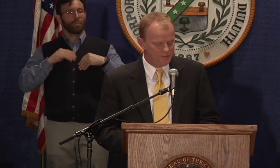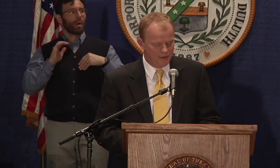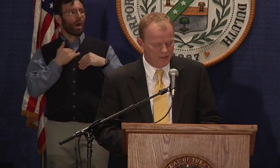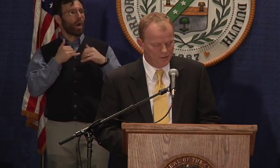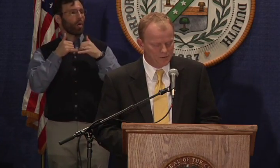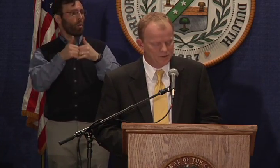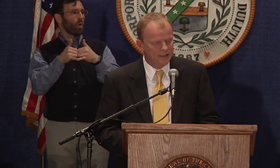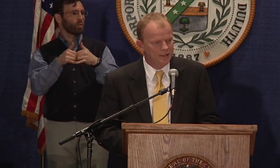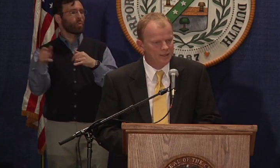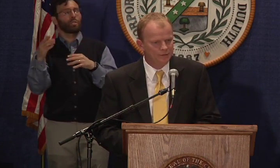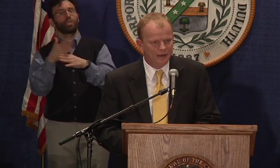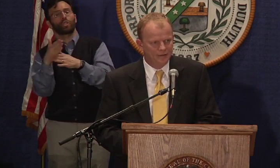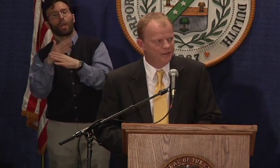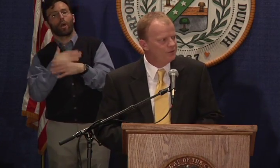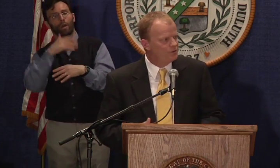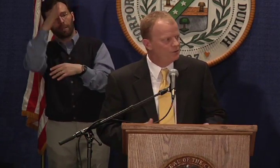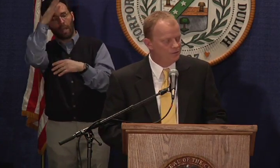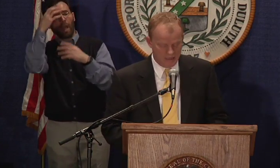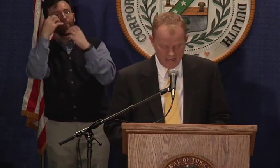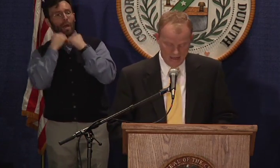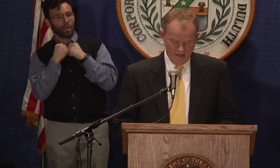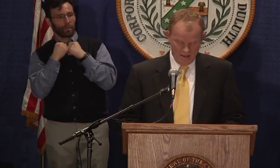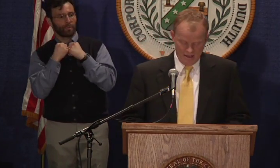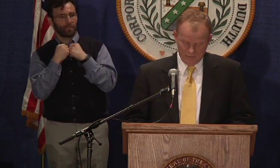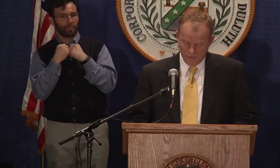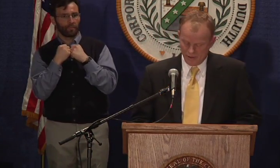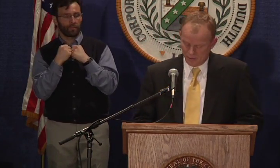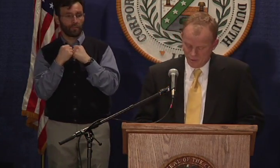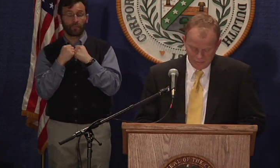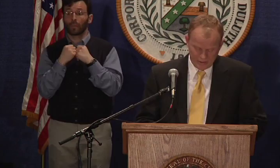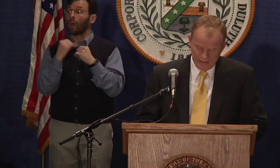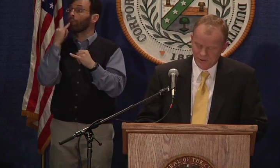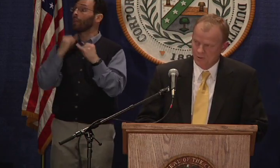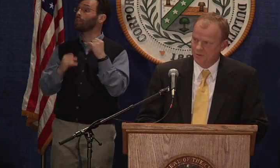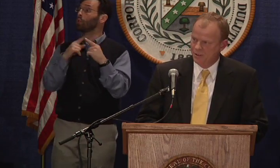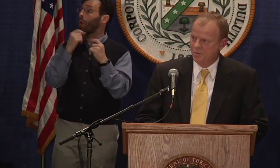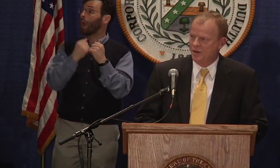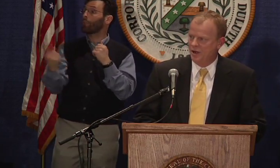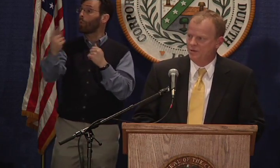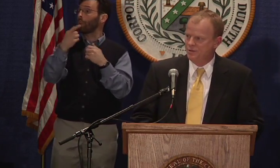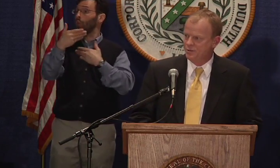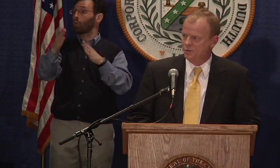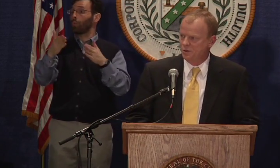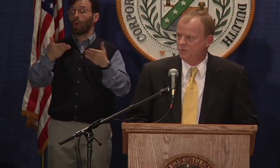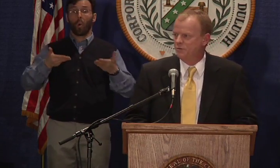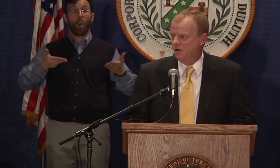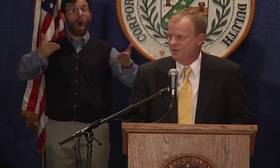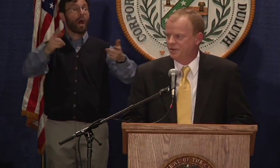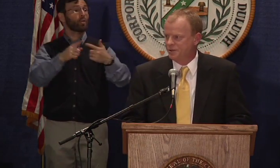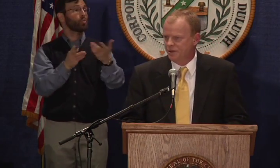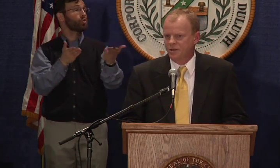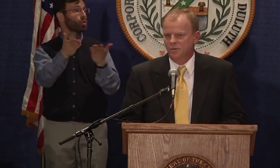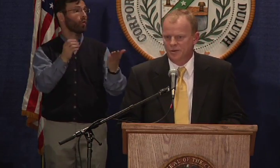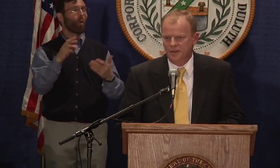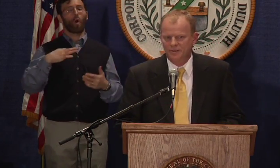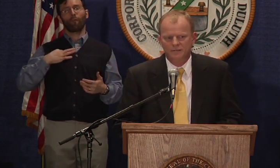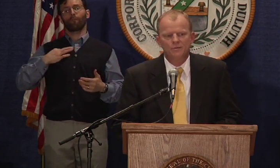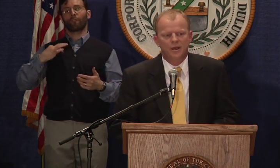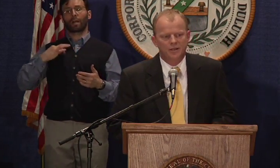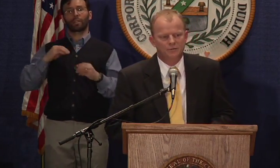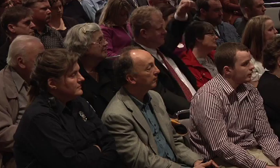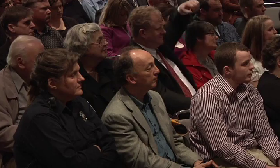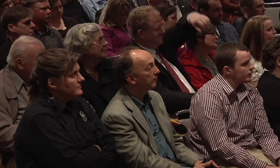our dad's values. Finally, to everyone in the room tonight who has been hired to serve or volunteers in our